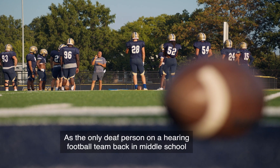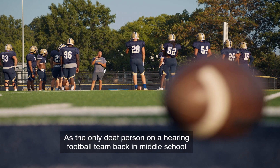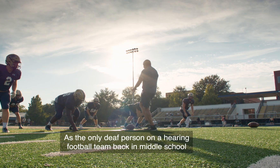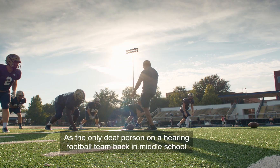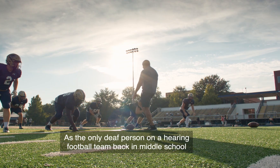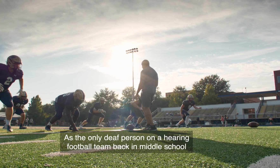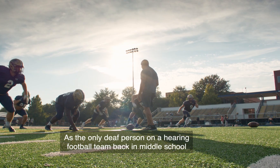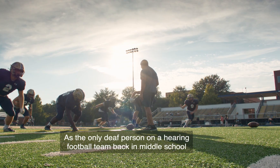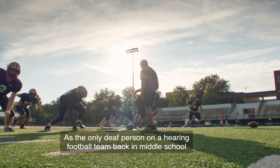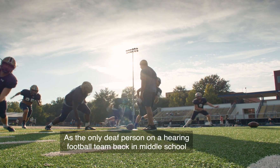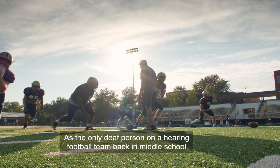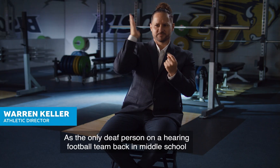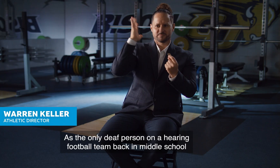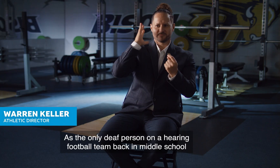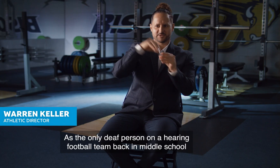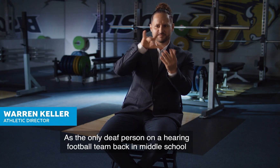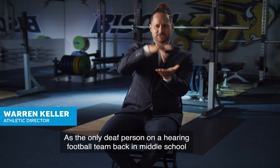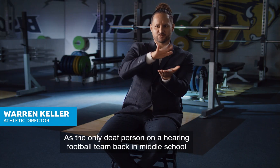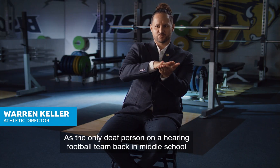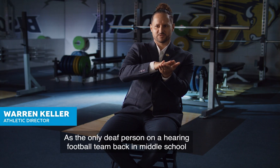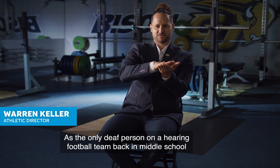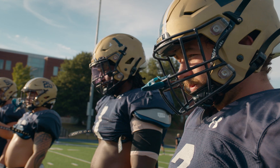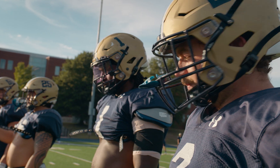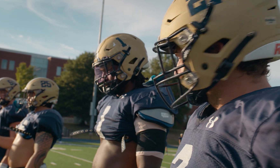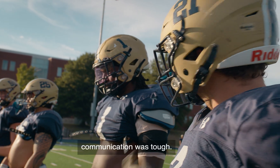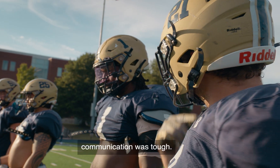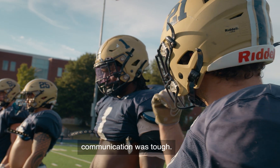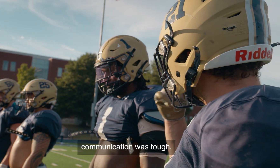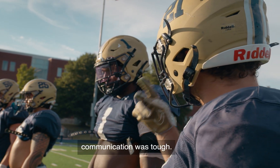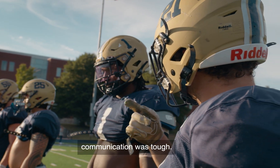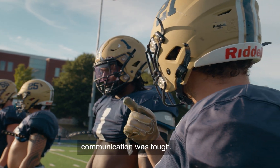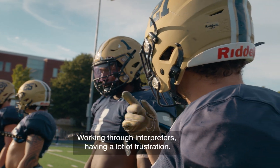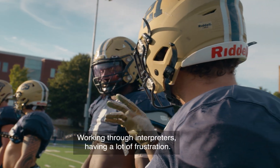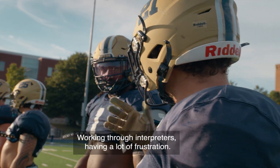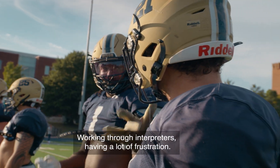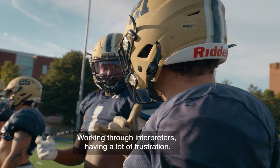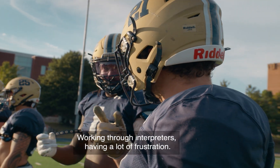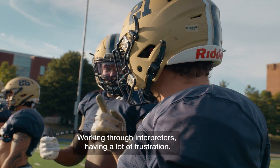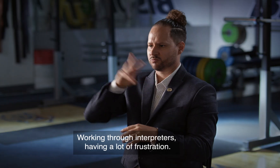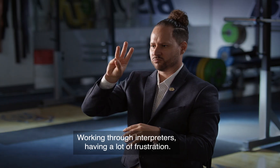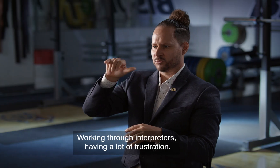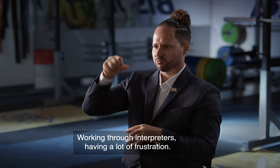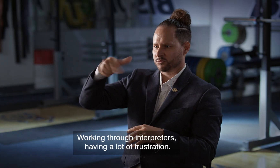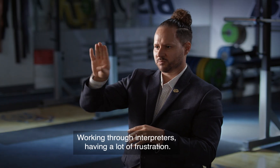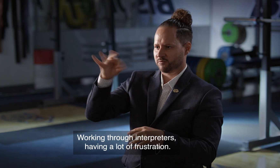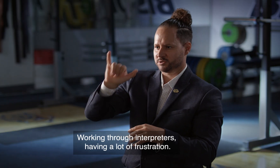the only Deaf person on a hearing football team back in middle school, communication was tough, working through interpreters, having a lot of frustration.